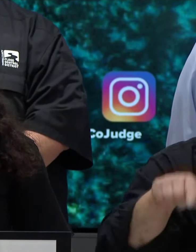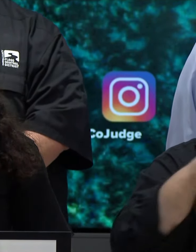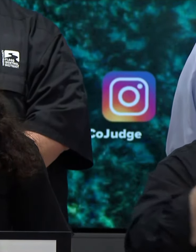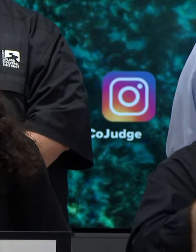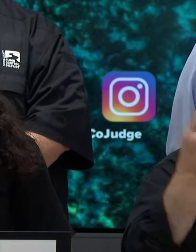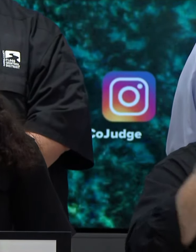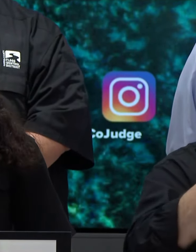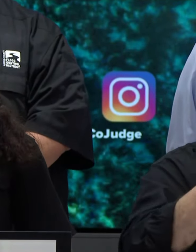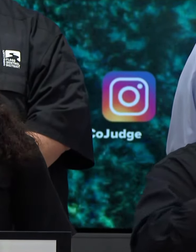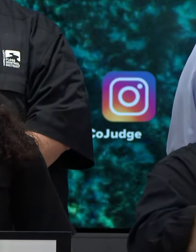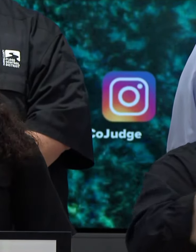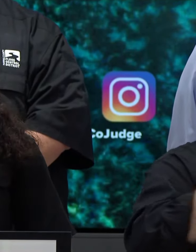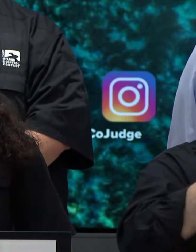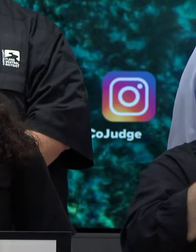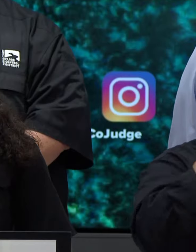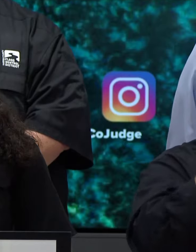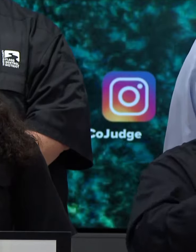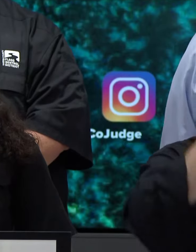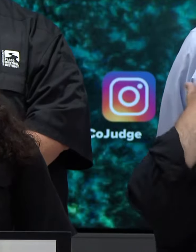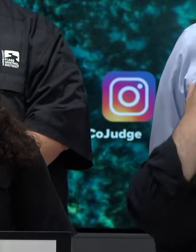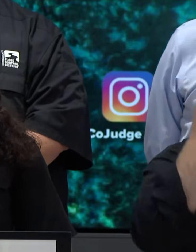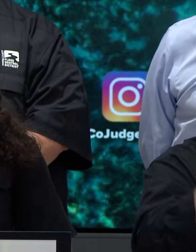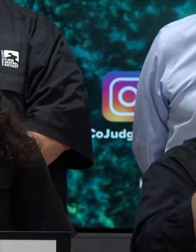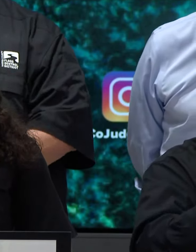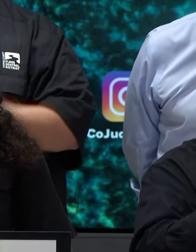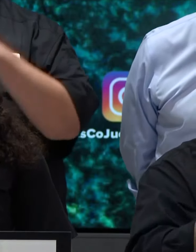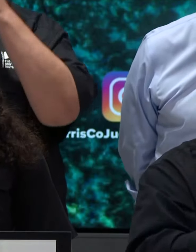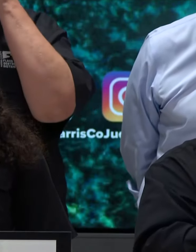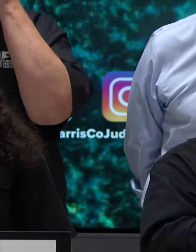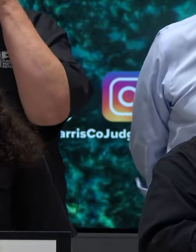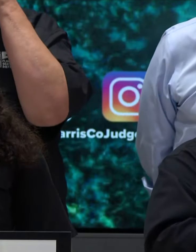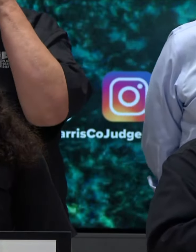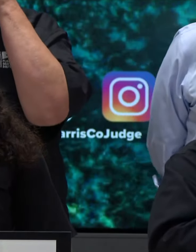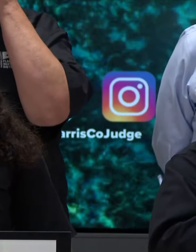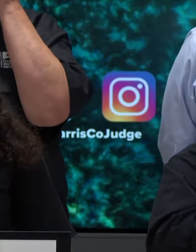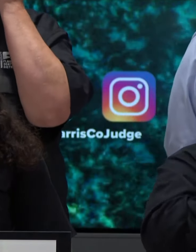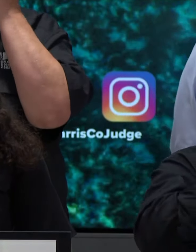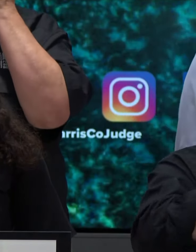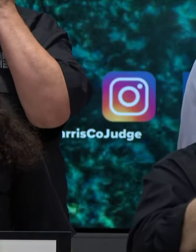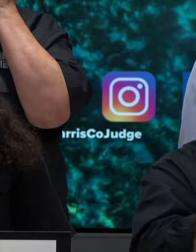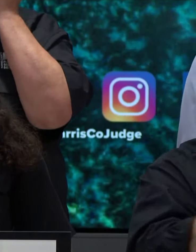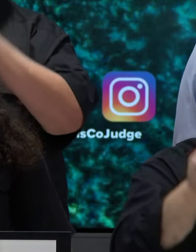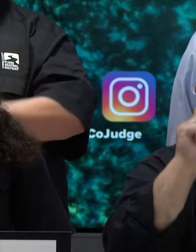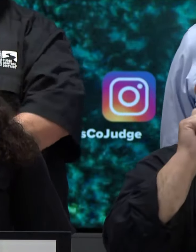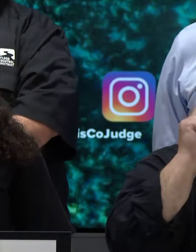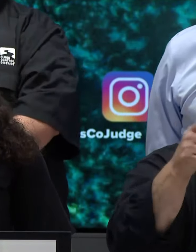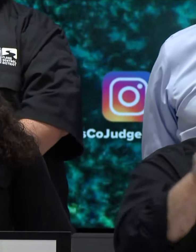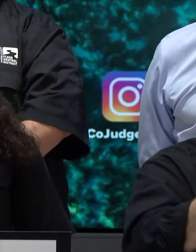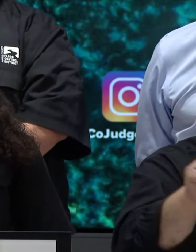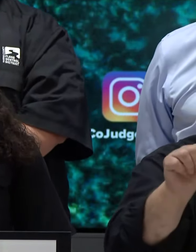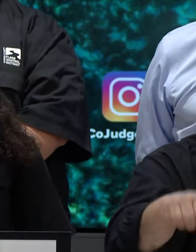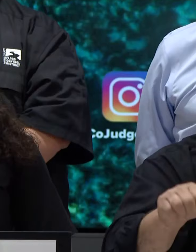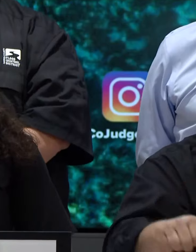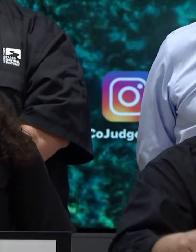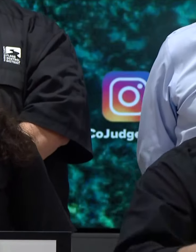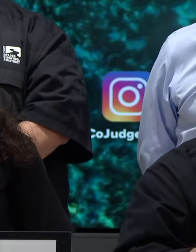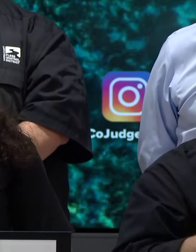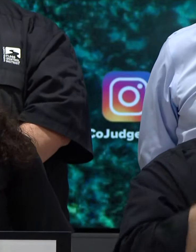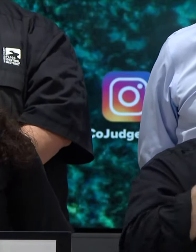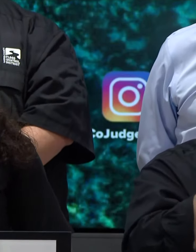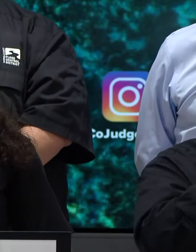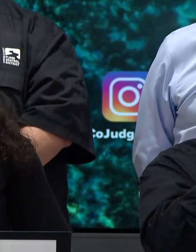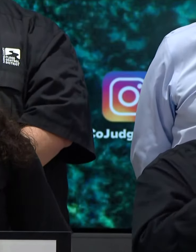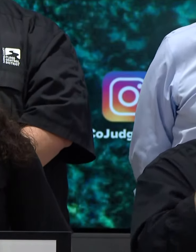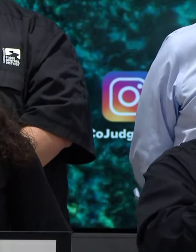operating in good faith, that everybody's working to respond as quickly as possible. And so I'm going to just repeat